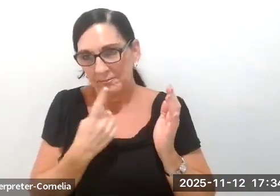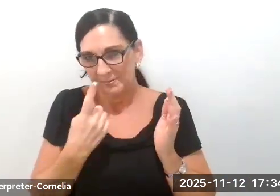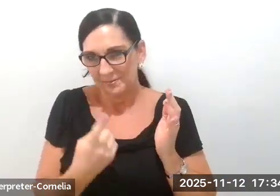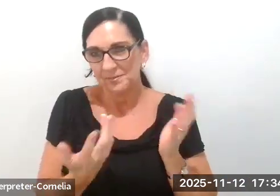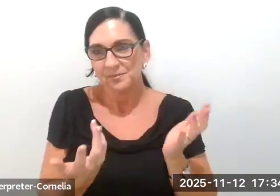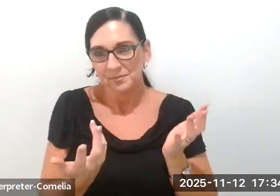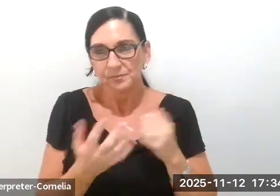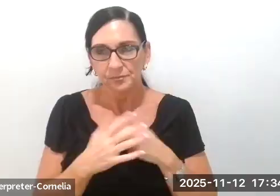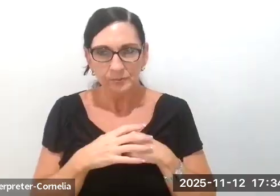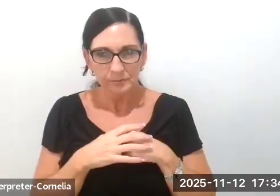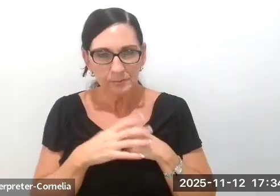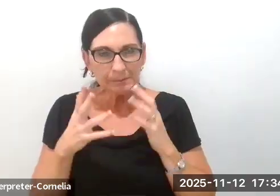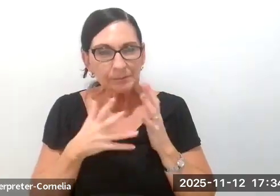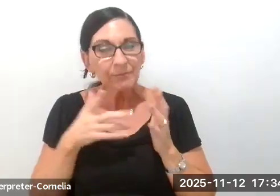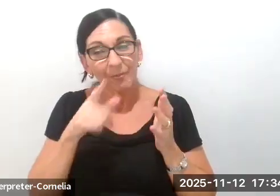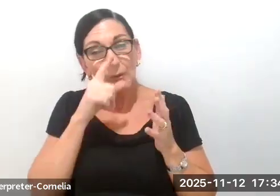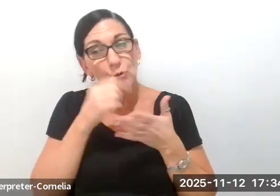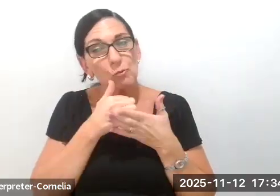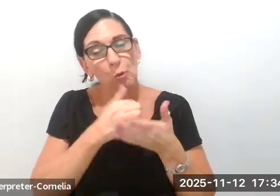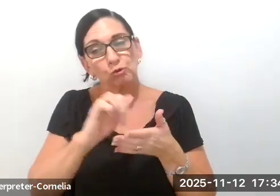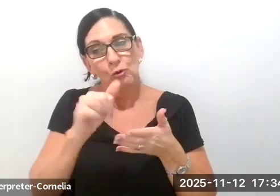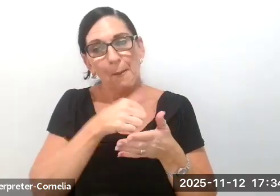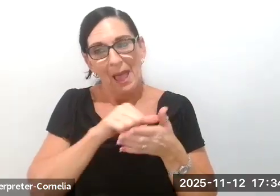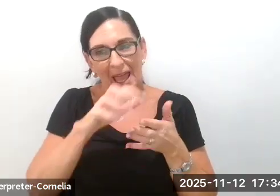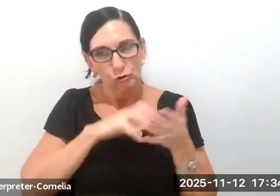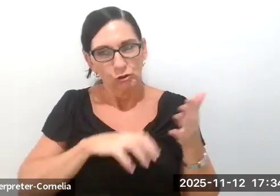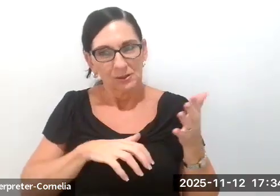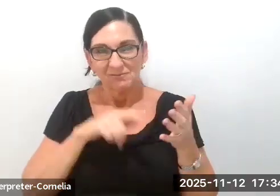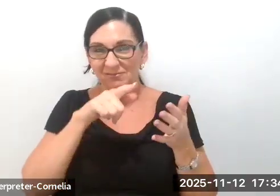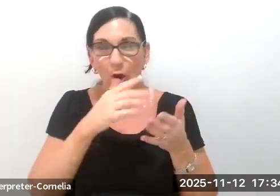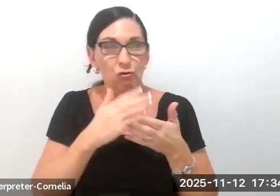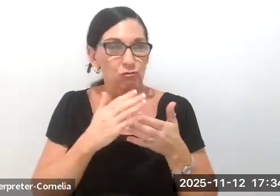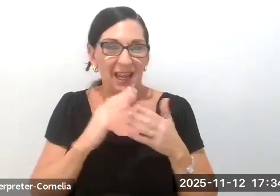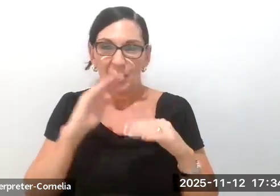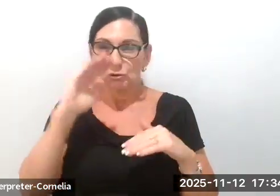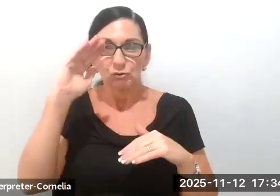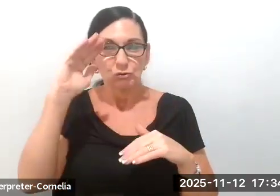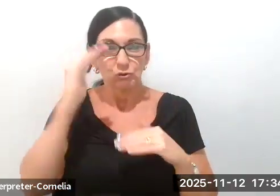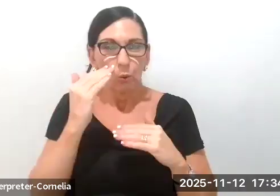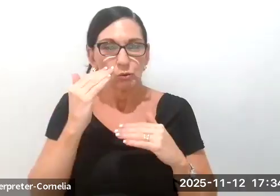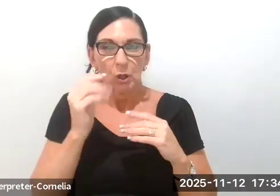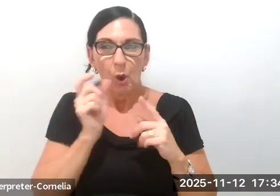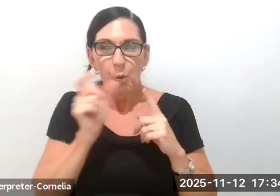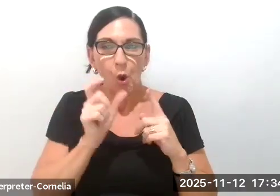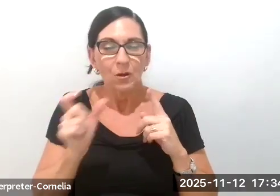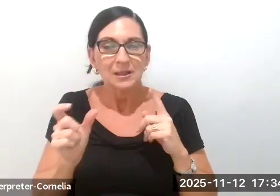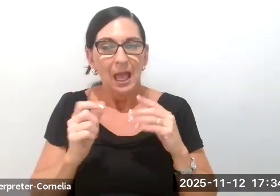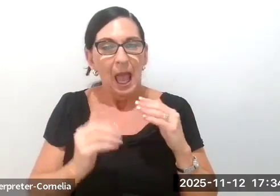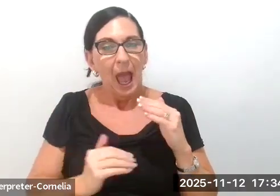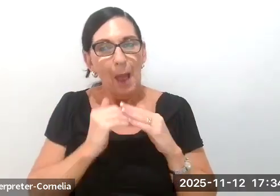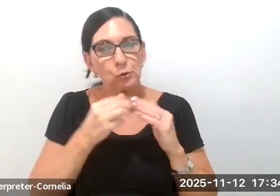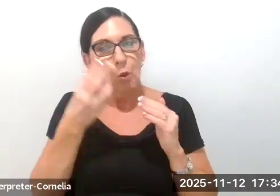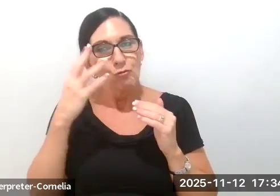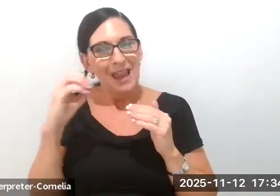that might support your application. We've left it pretty short, only a short amount of words, up to 300 words.